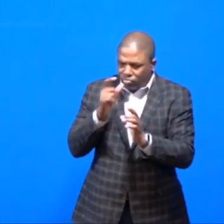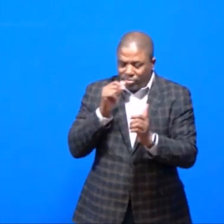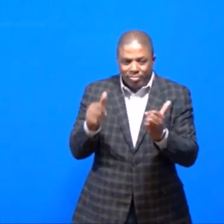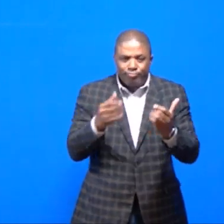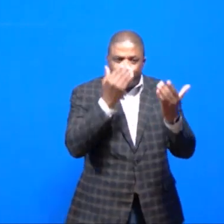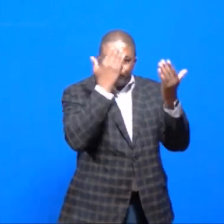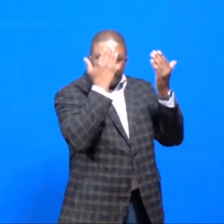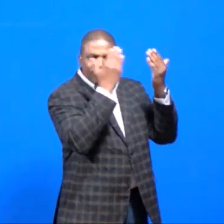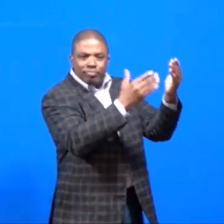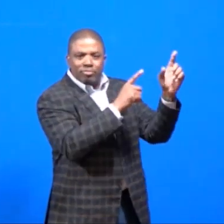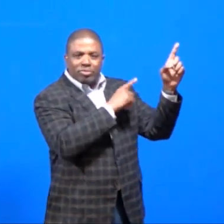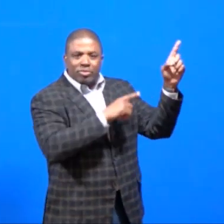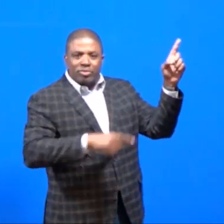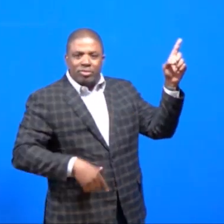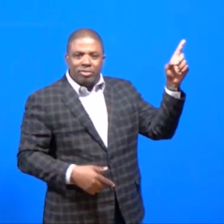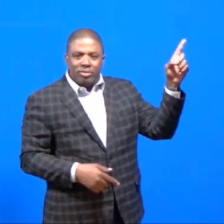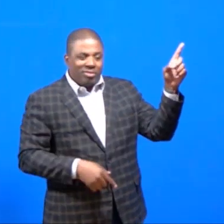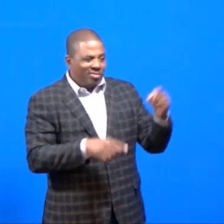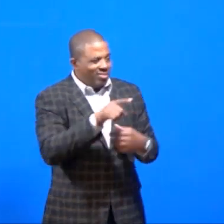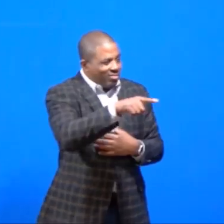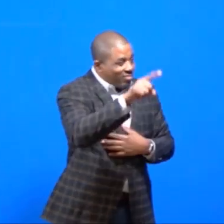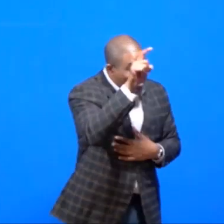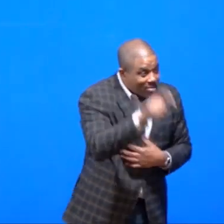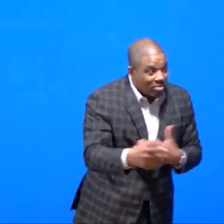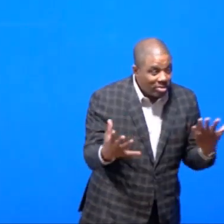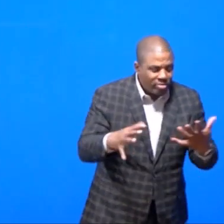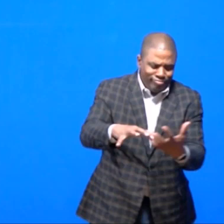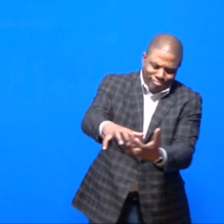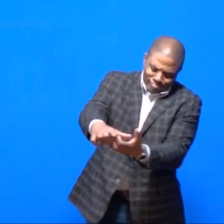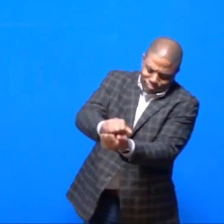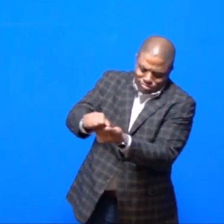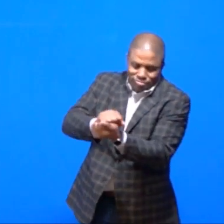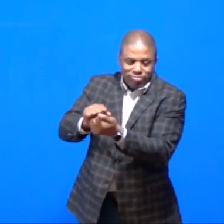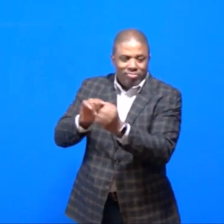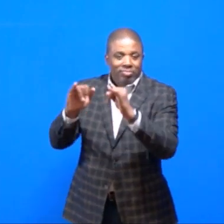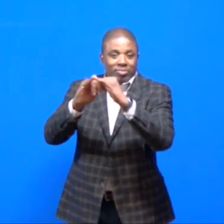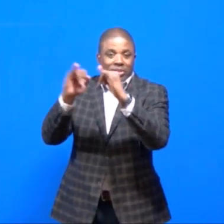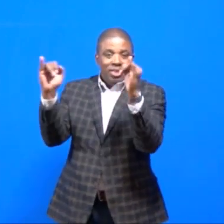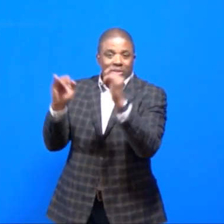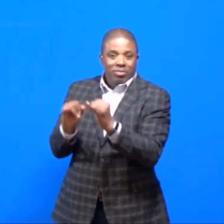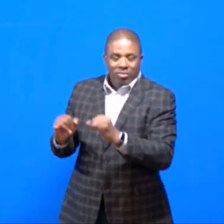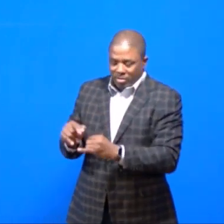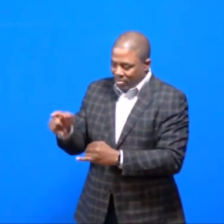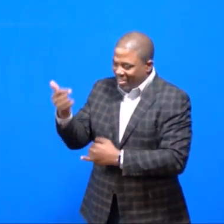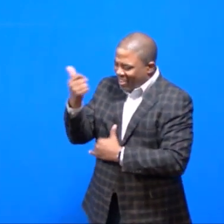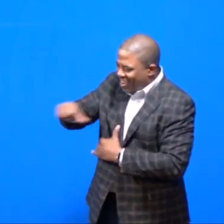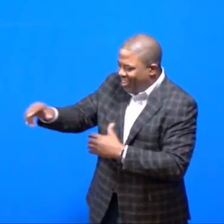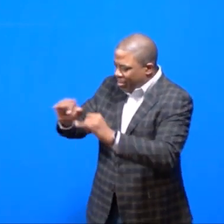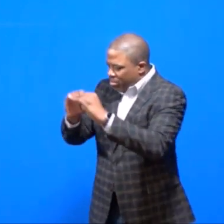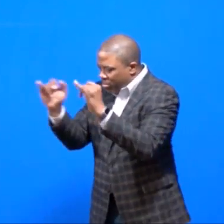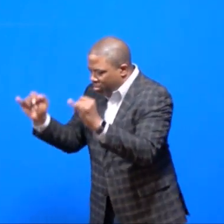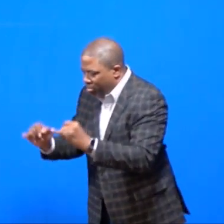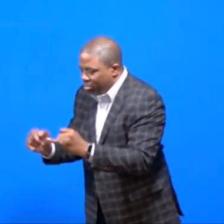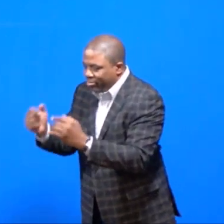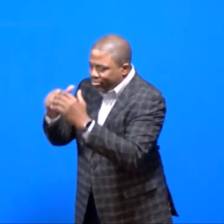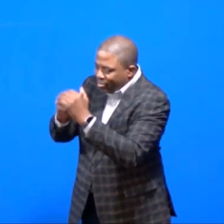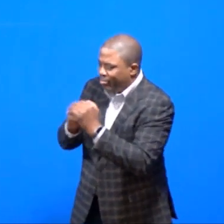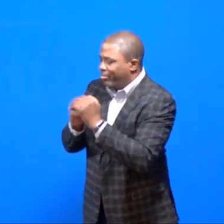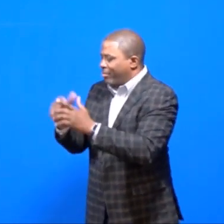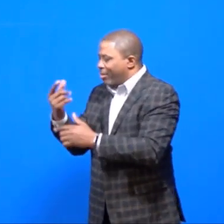And Joshua said, you have chosen to obey the Lord. You must destroy any idols that